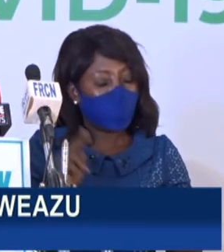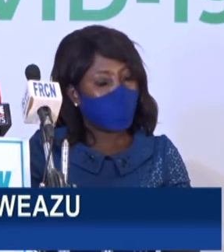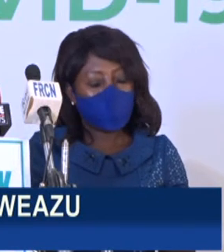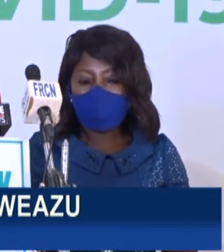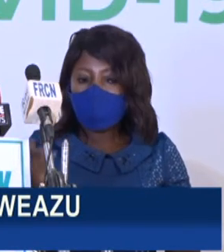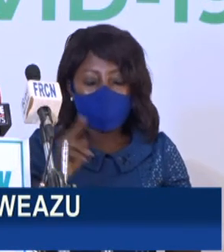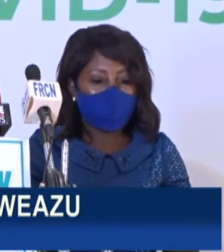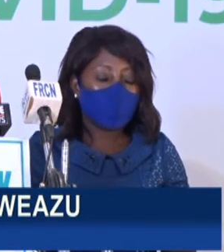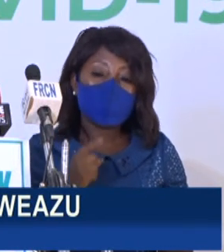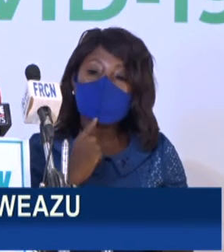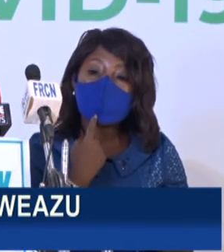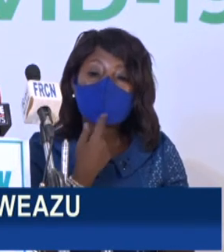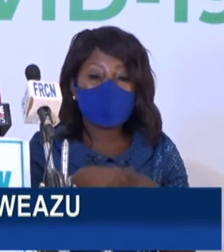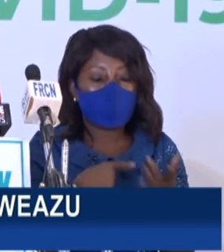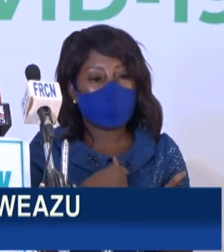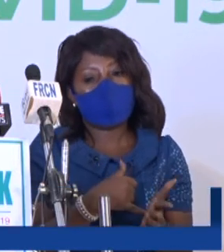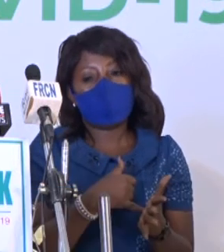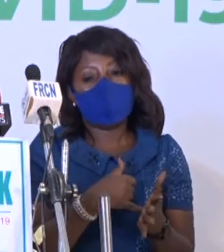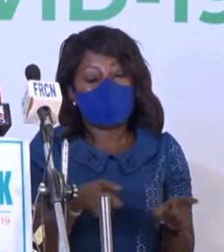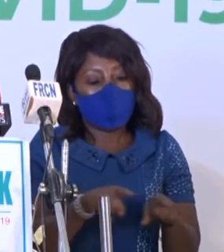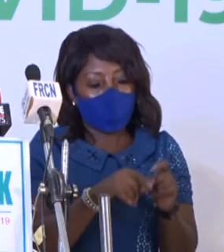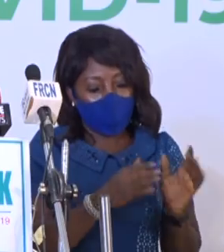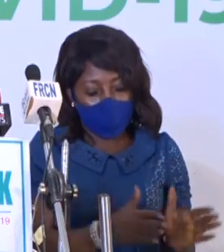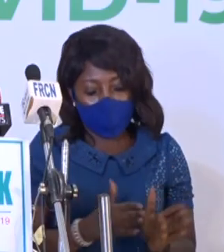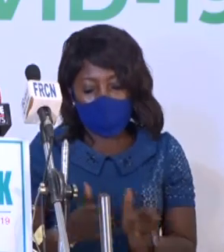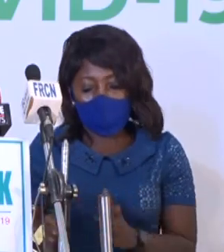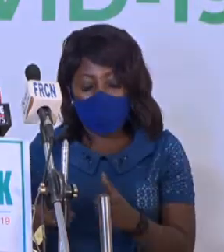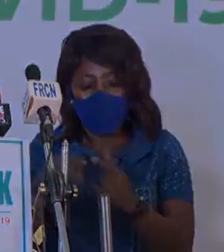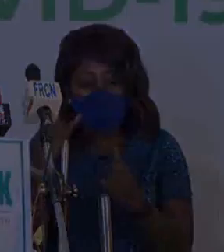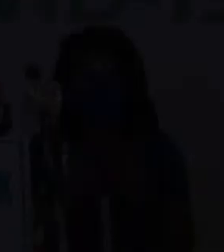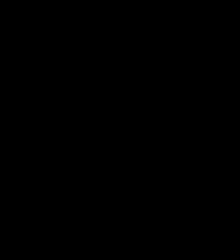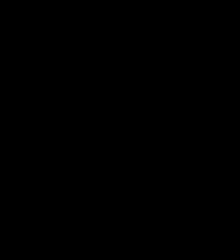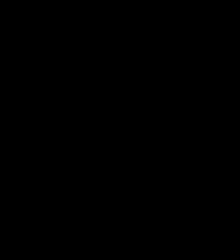We need to take it very seriously as we plan to end the year. Thank you very much.